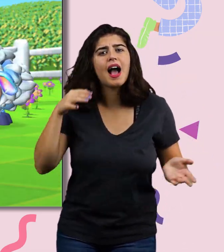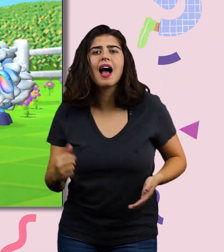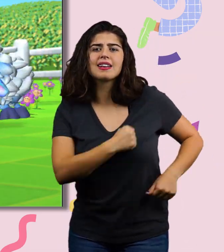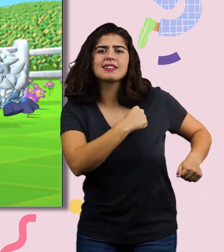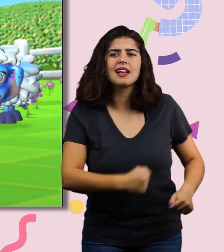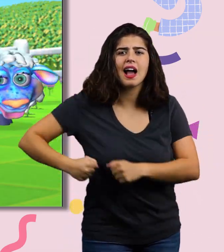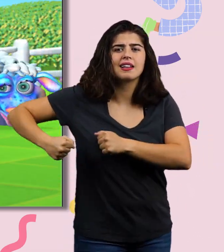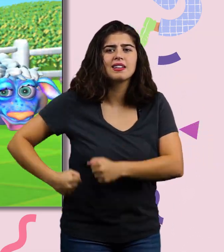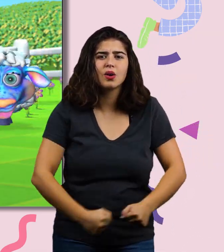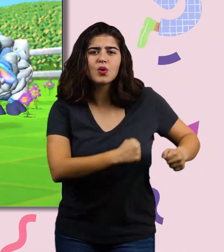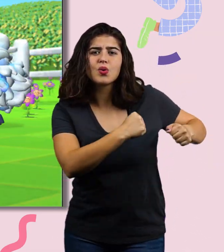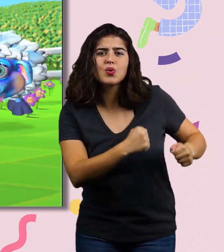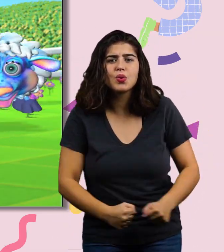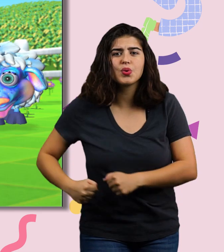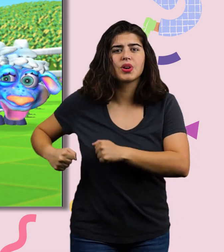farm,